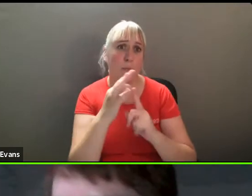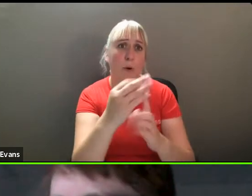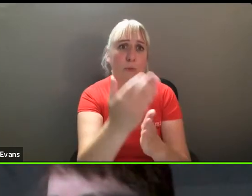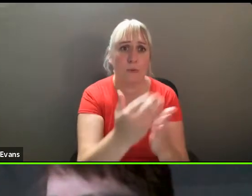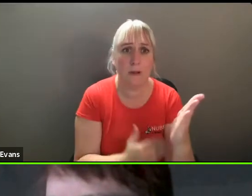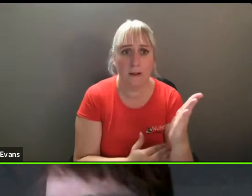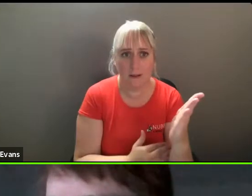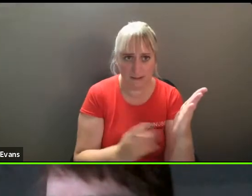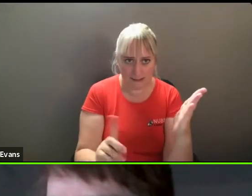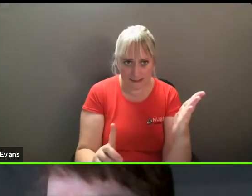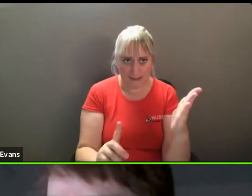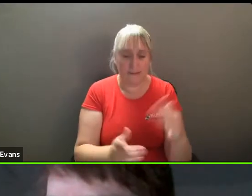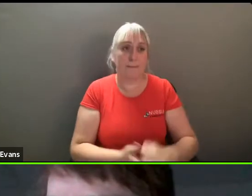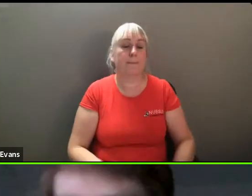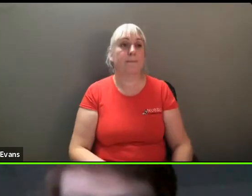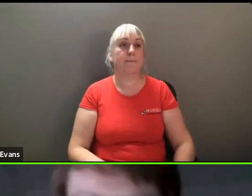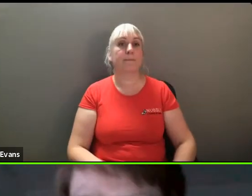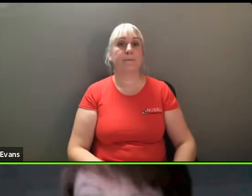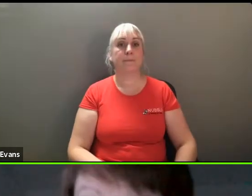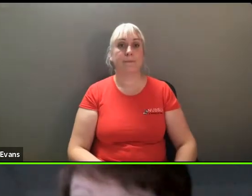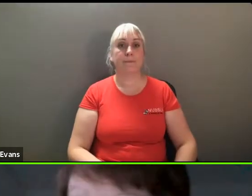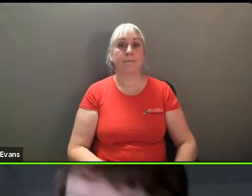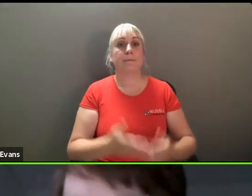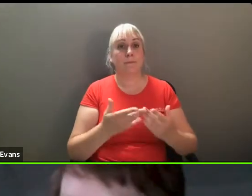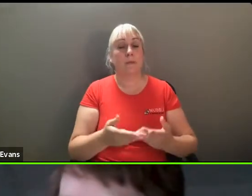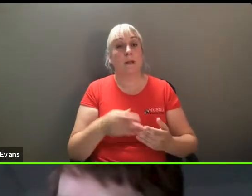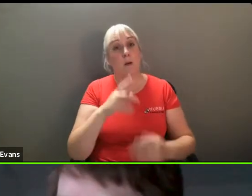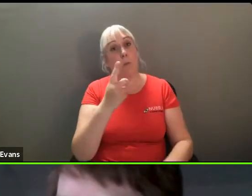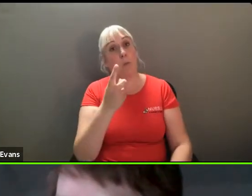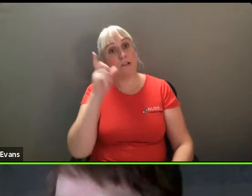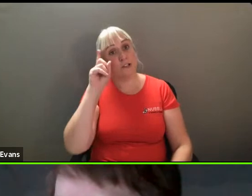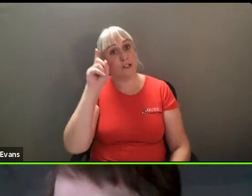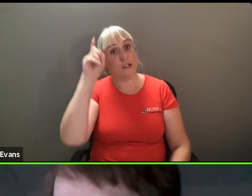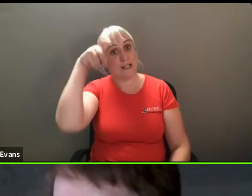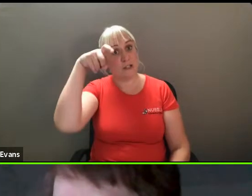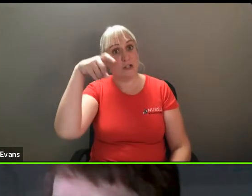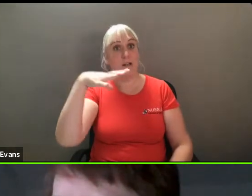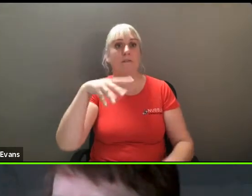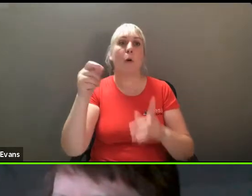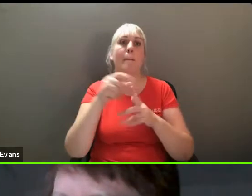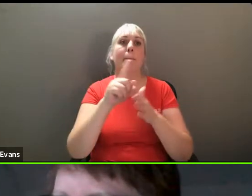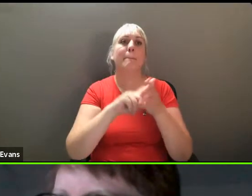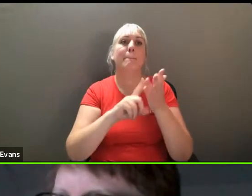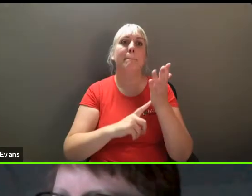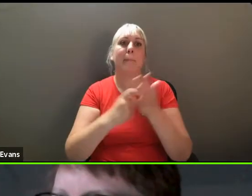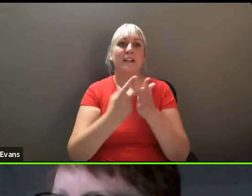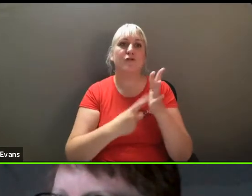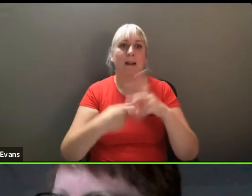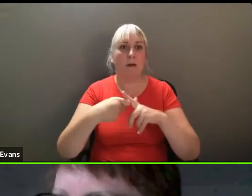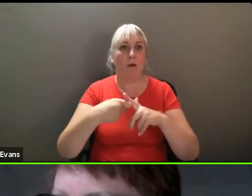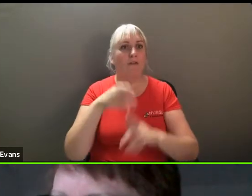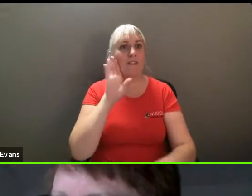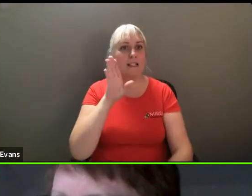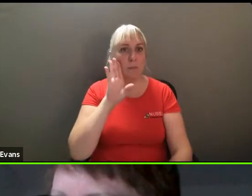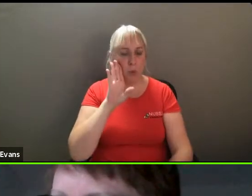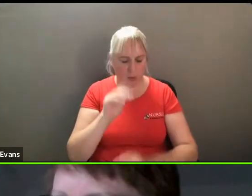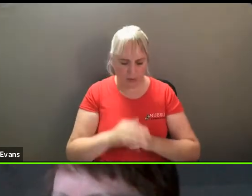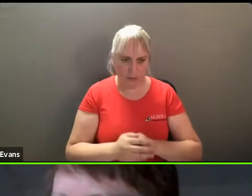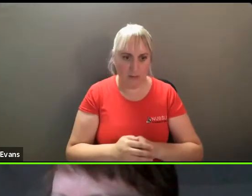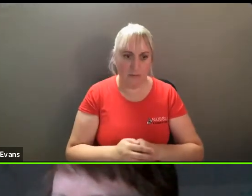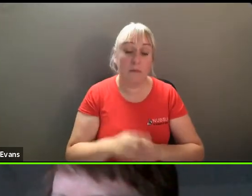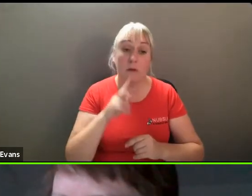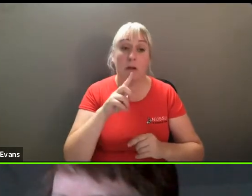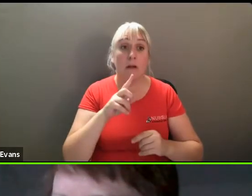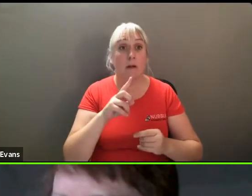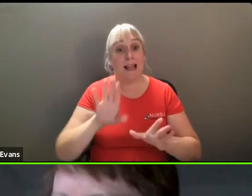consultation. Before we hand back, I'm just going to read out a suggestion that has come in from Patrick on Facebook. He says, reintroducing a lower